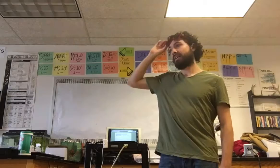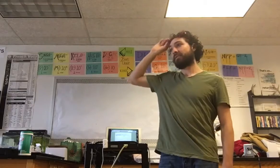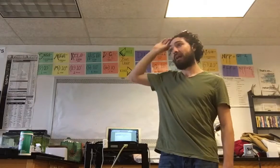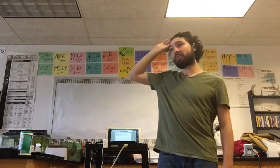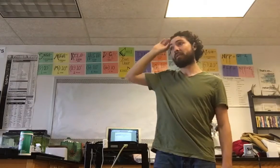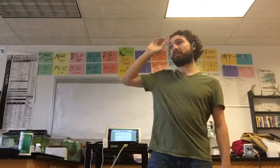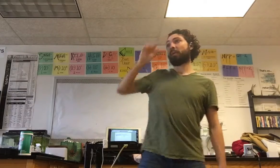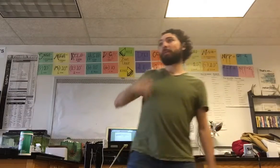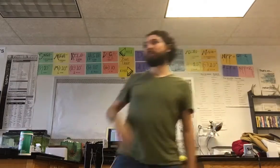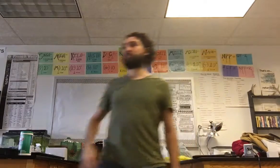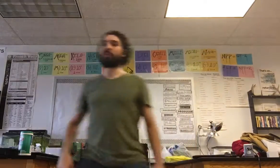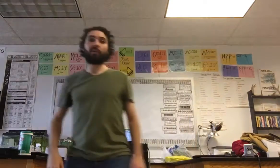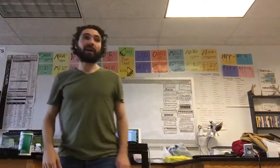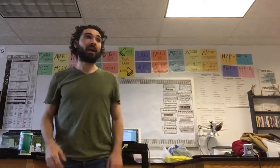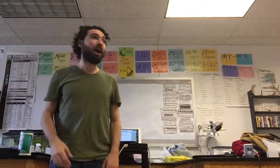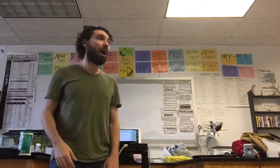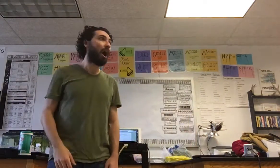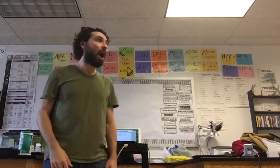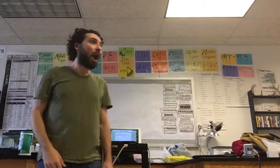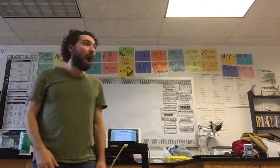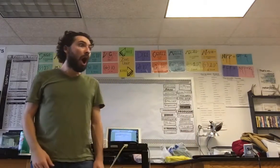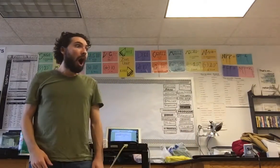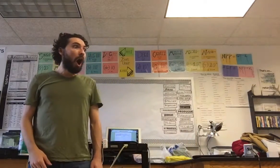I haven't learned this one, but I'll just do it quick.